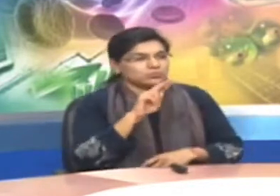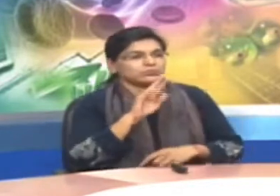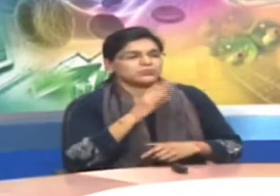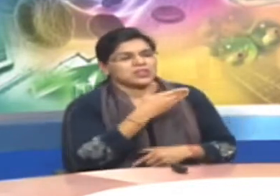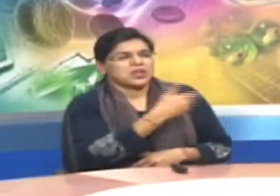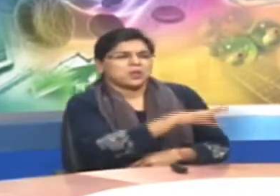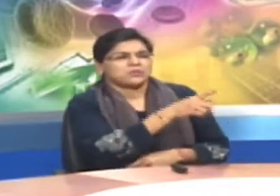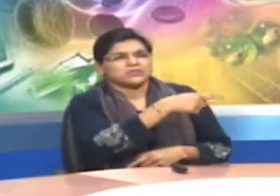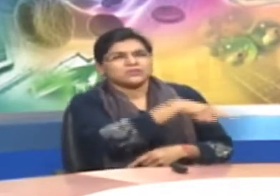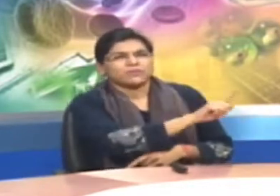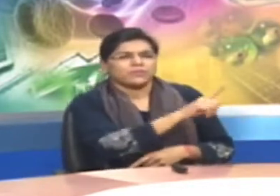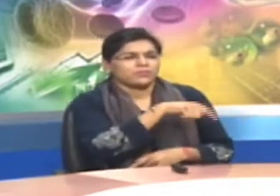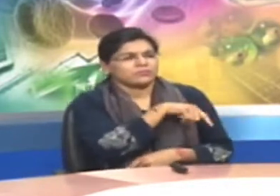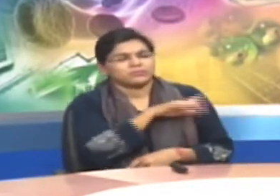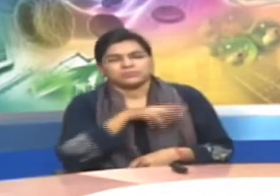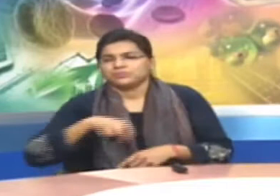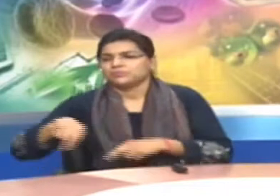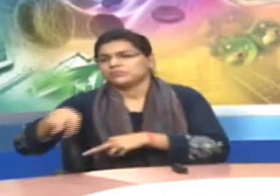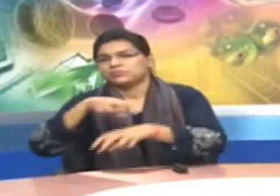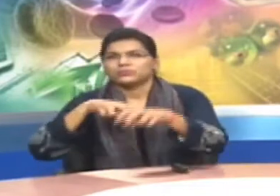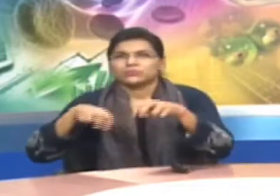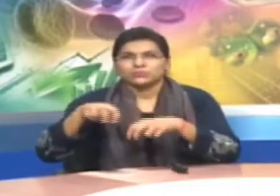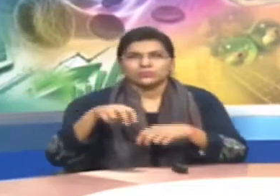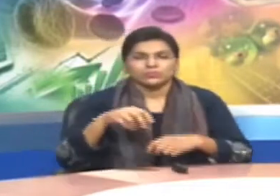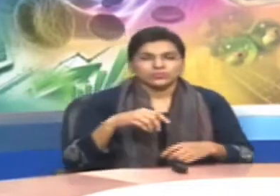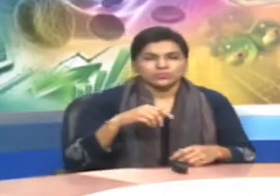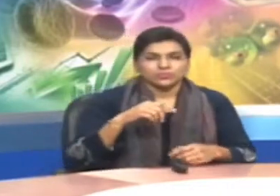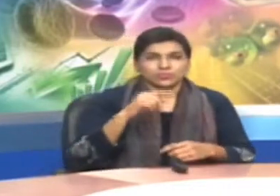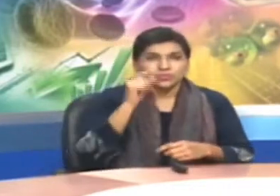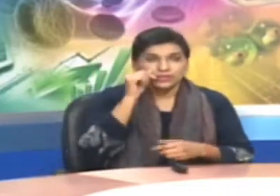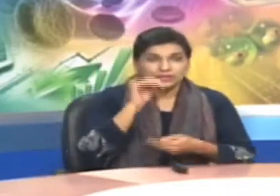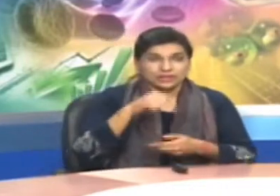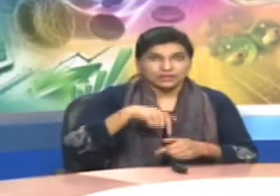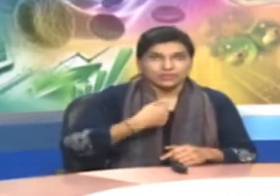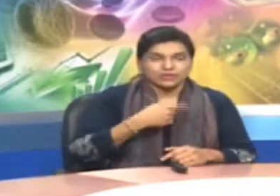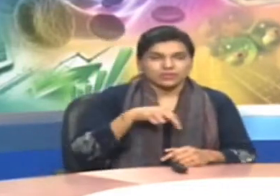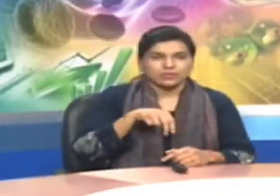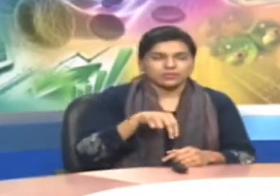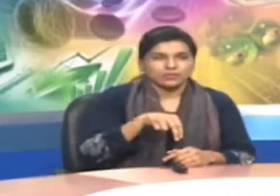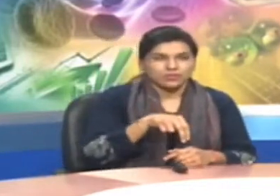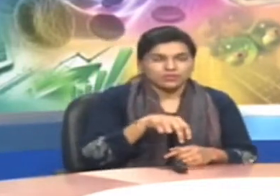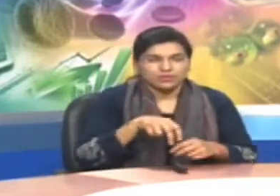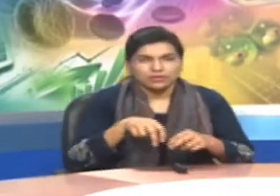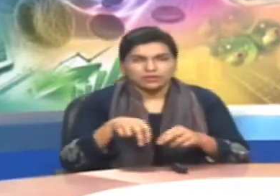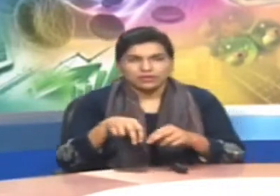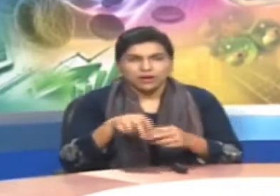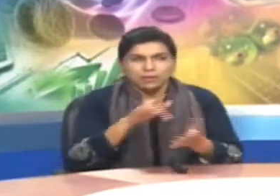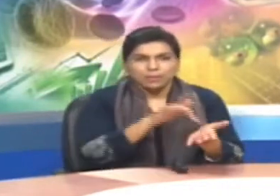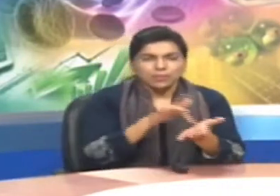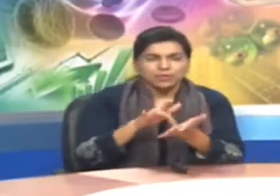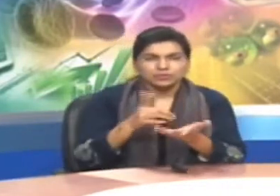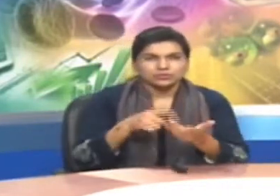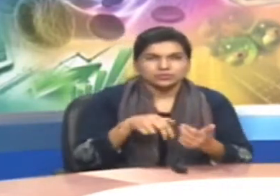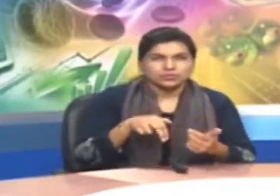She began letting me go about the house by myself, and she discovered that